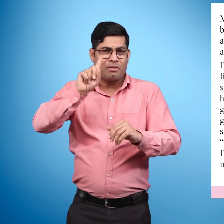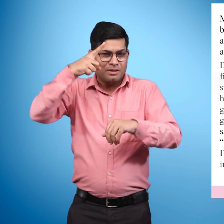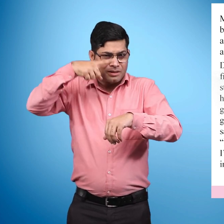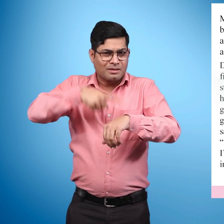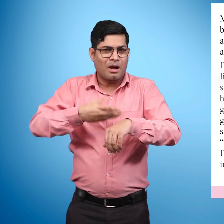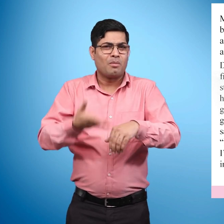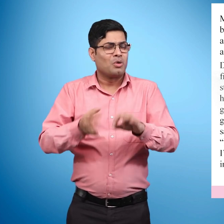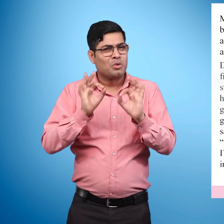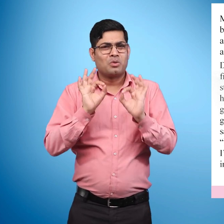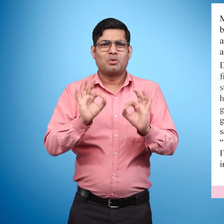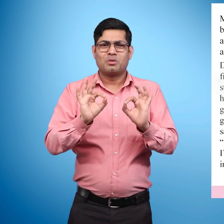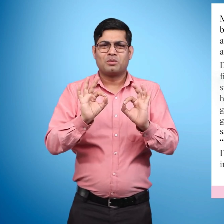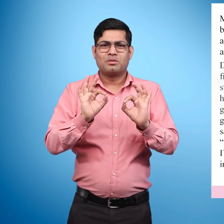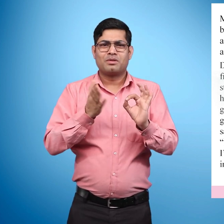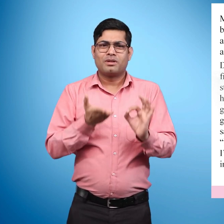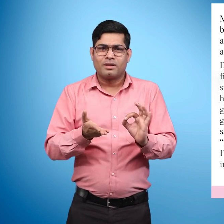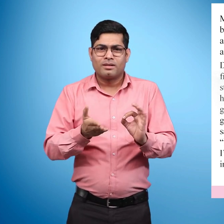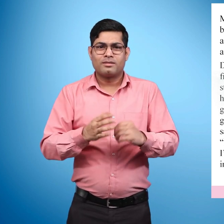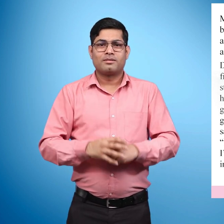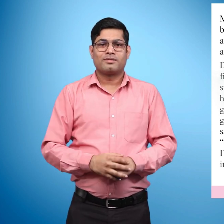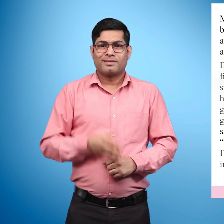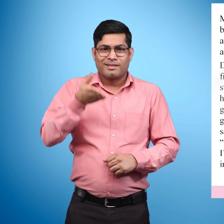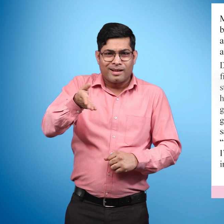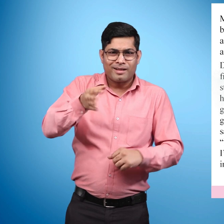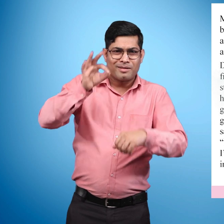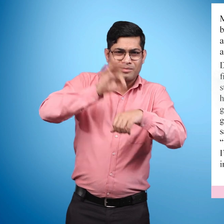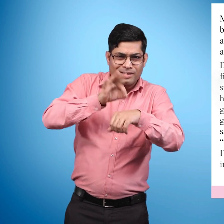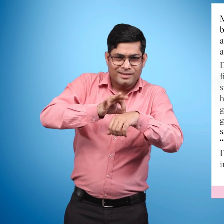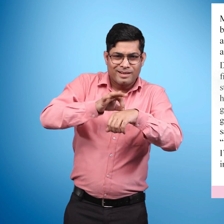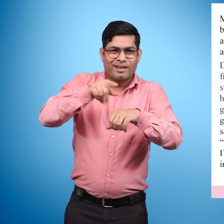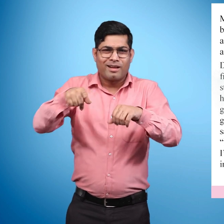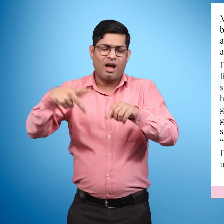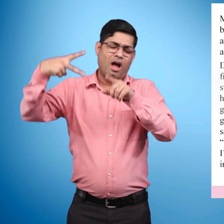"Here I was enjoying the sweetest sleep I have had in years,